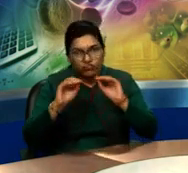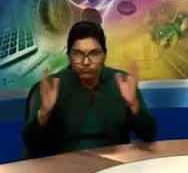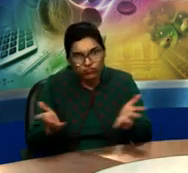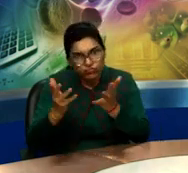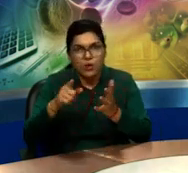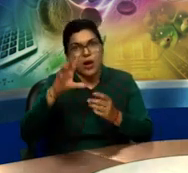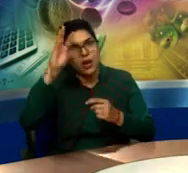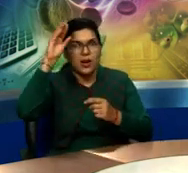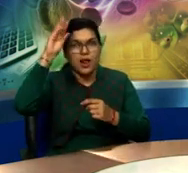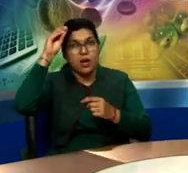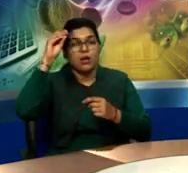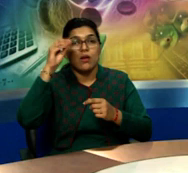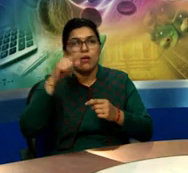teaching of moral values